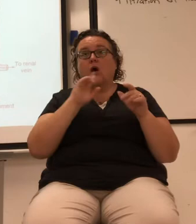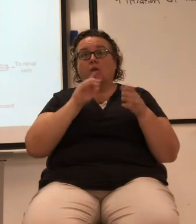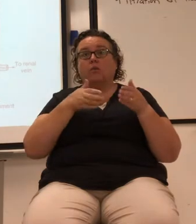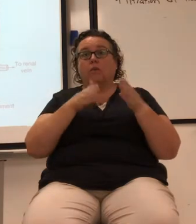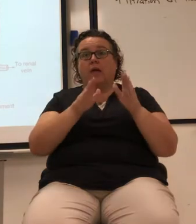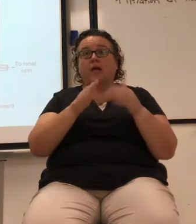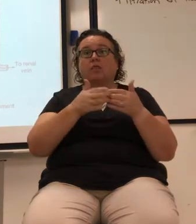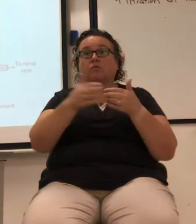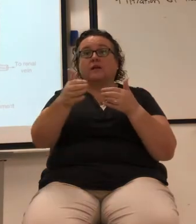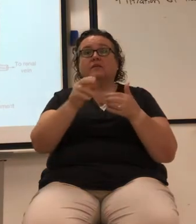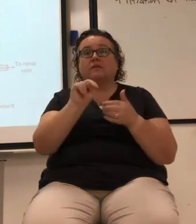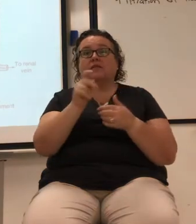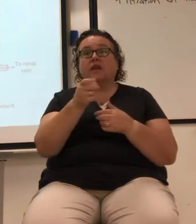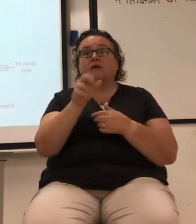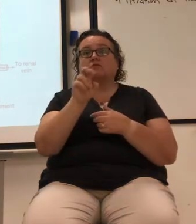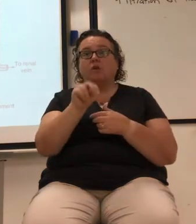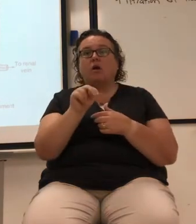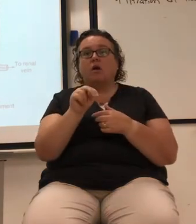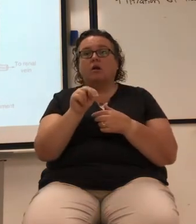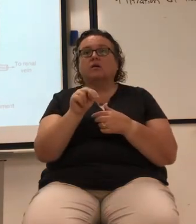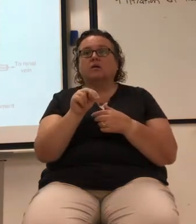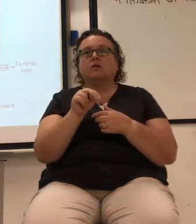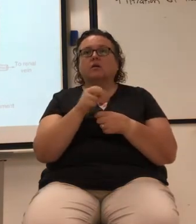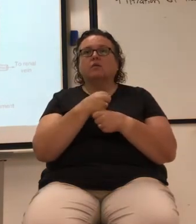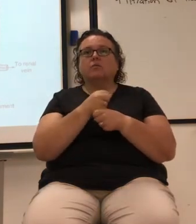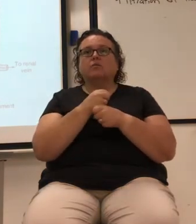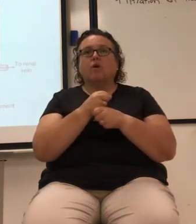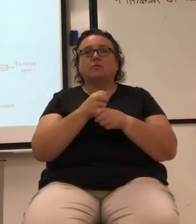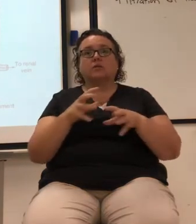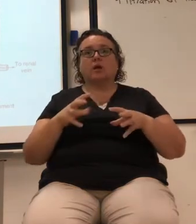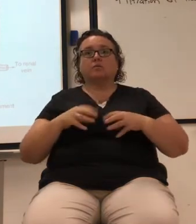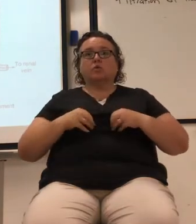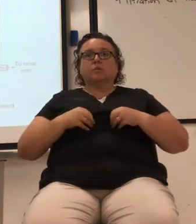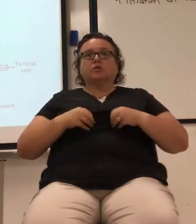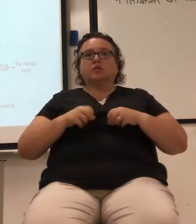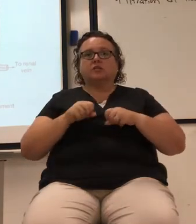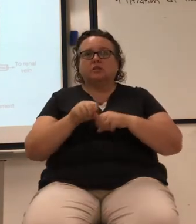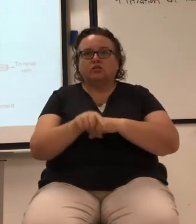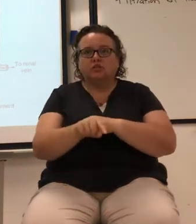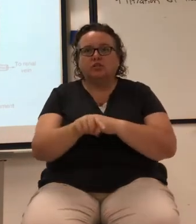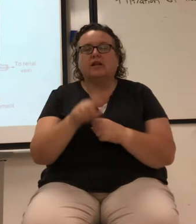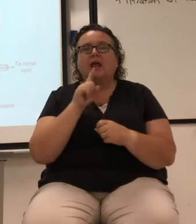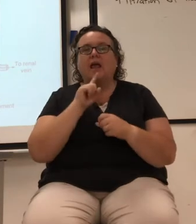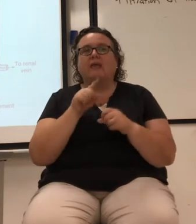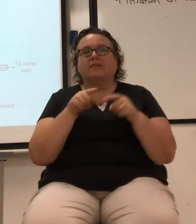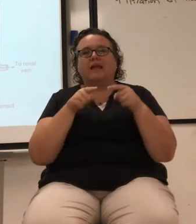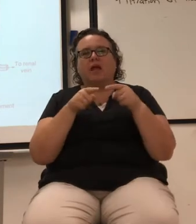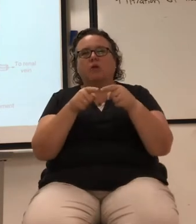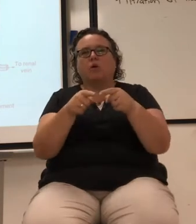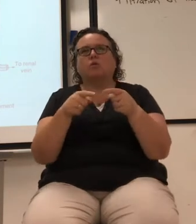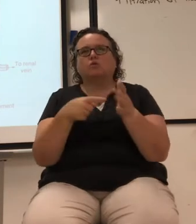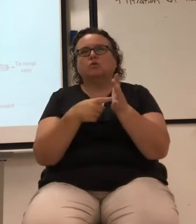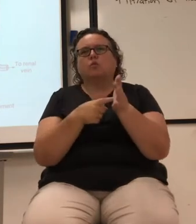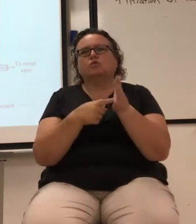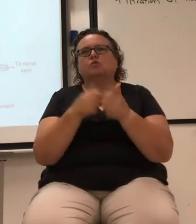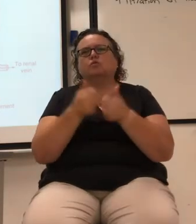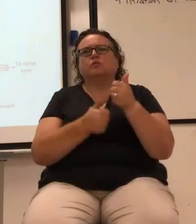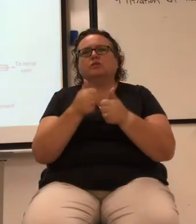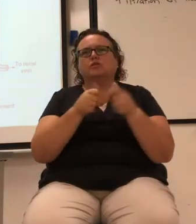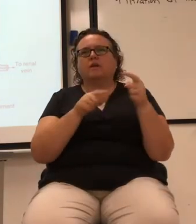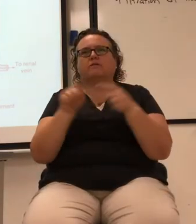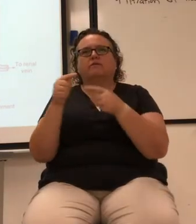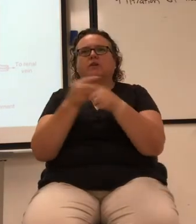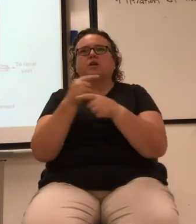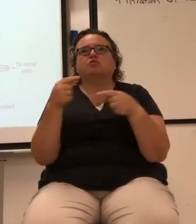the rest of the nephron performs reabsorption, secretion. And the arrows show you the direction of